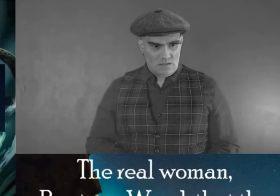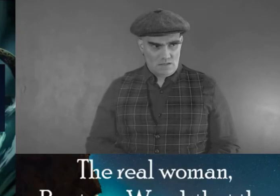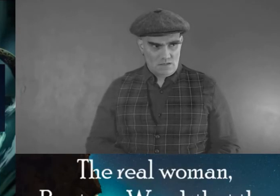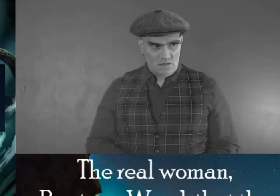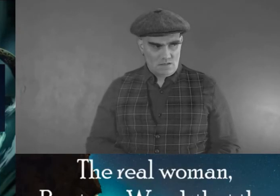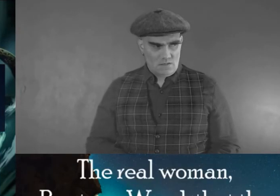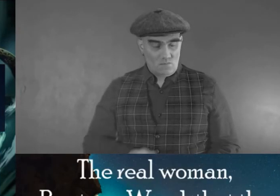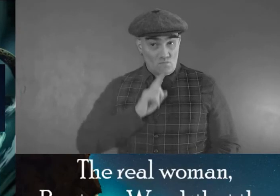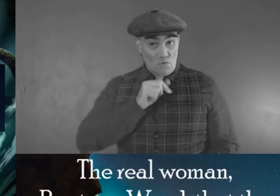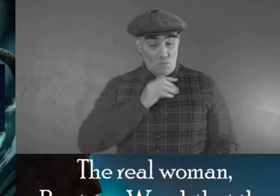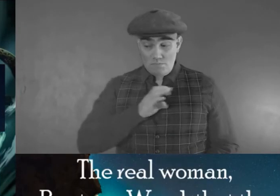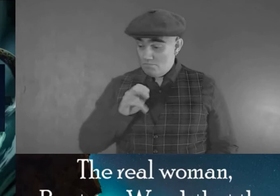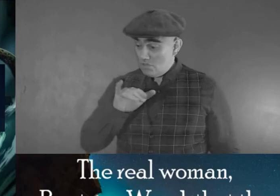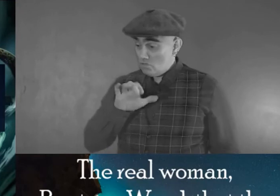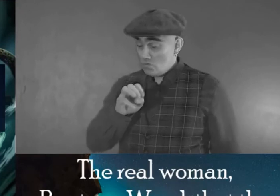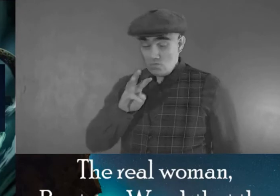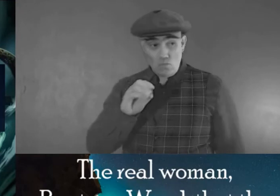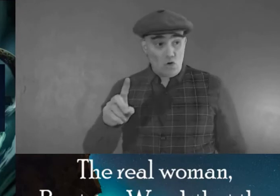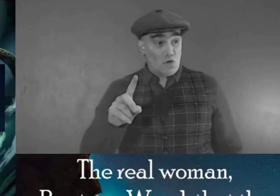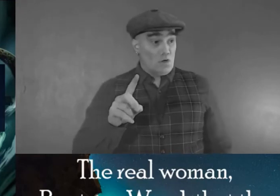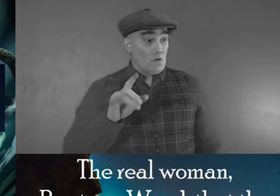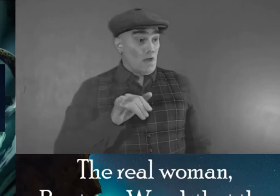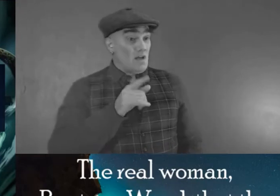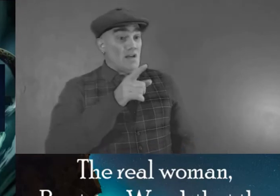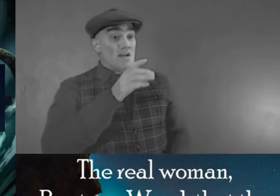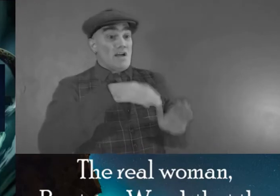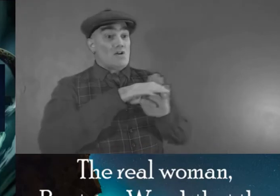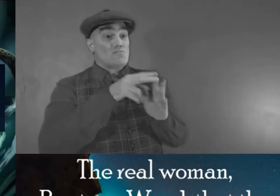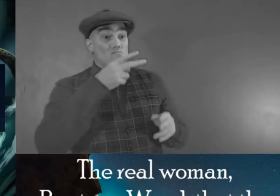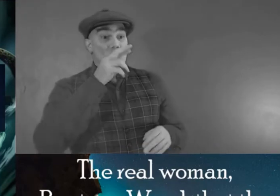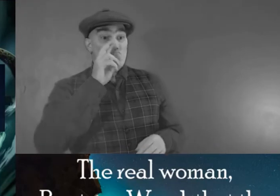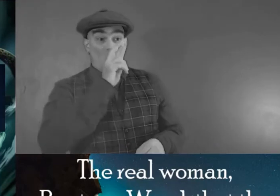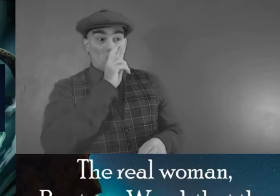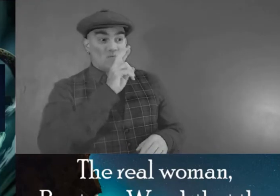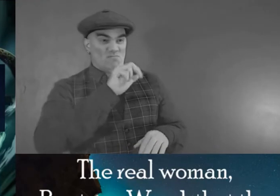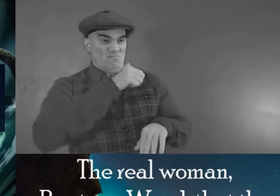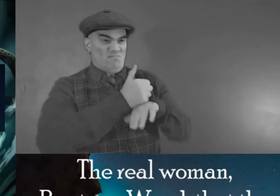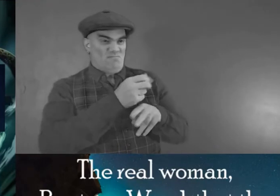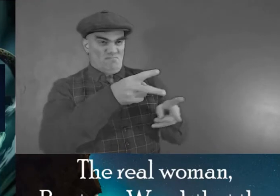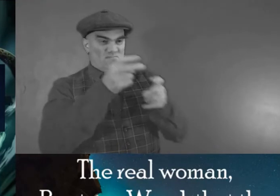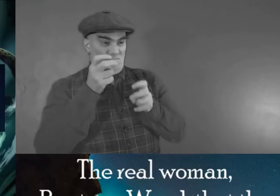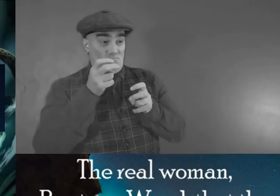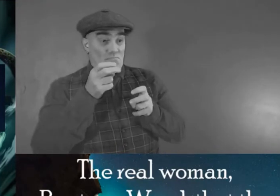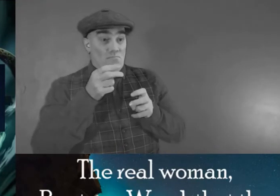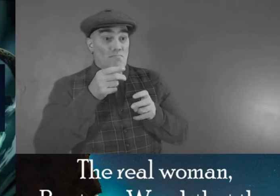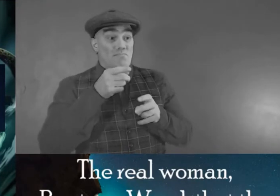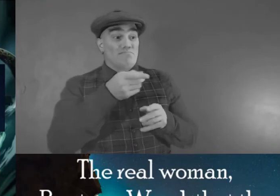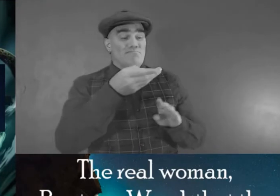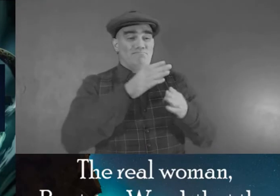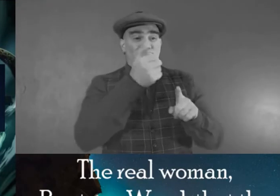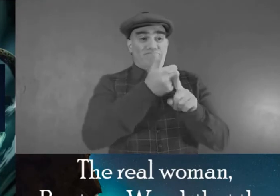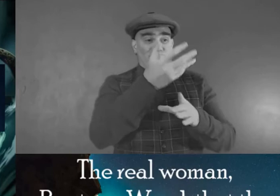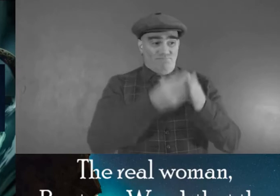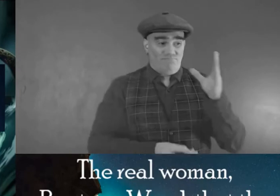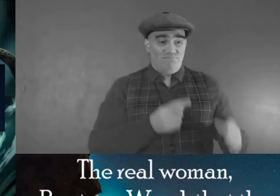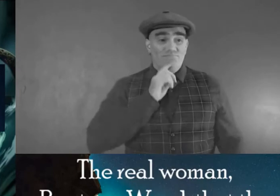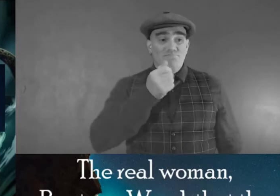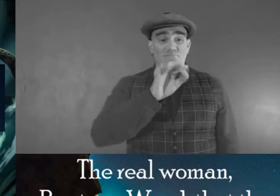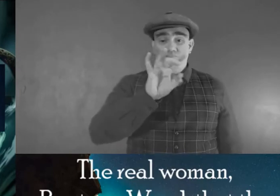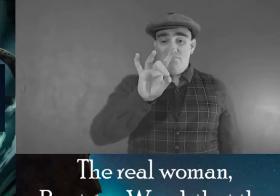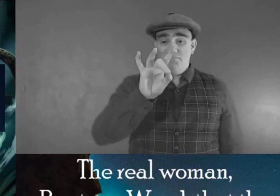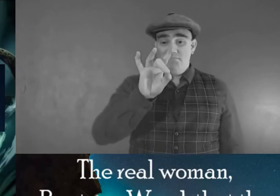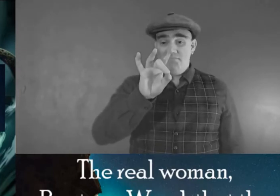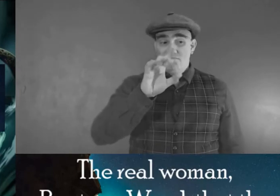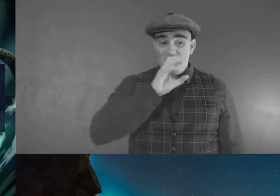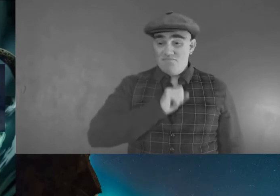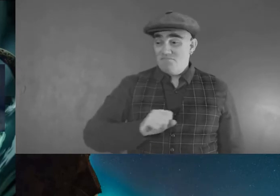The real woman, Beatrice Wood, that the fictional character Rose was modeled after, died in 1998 at the age